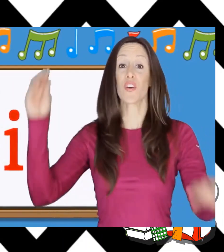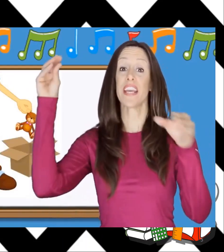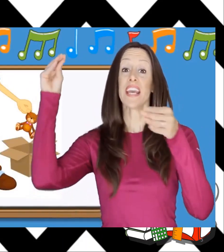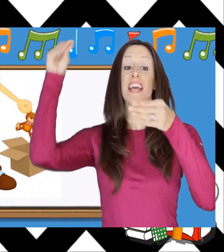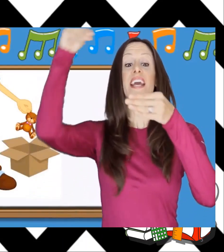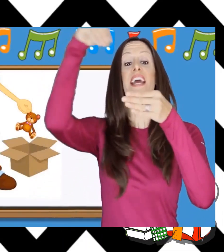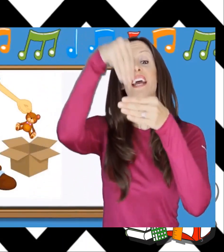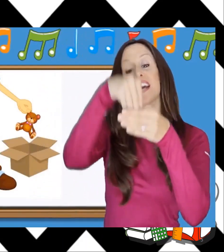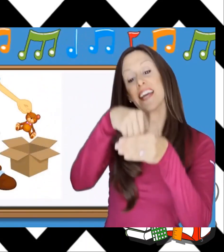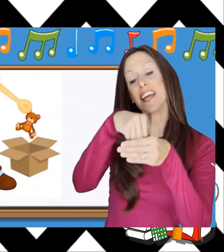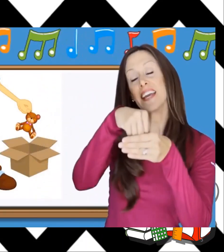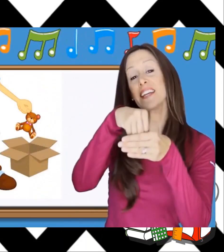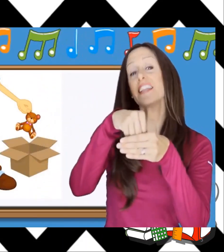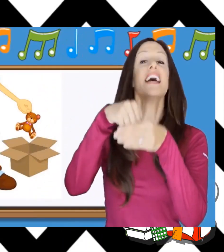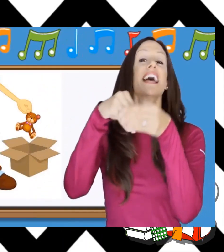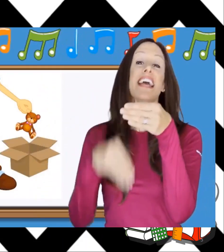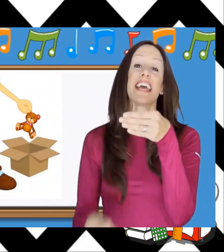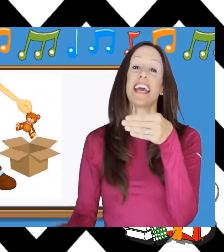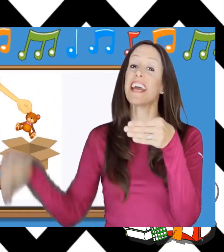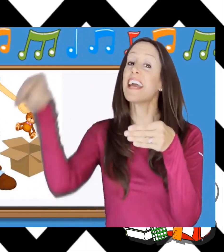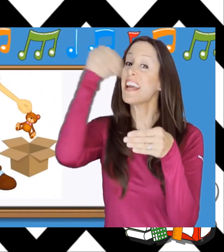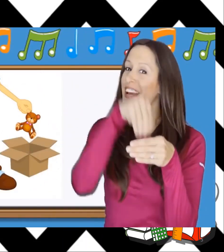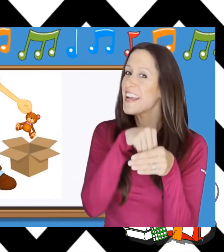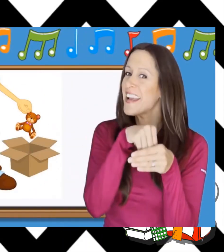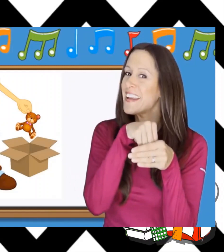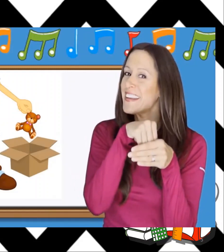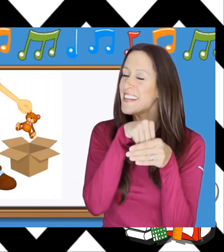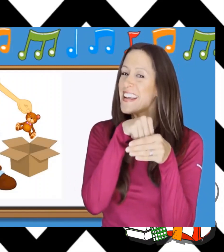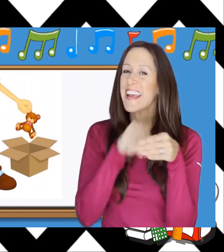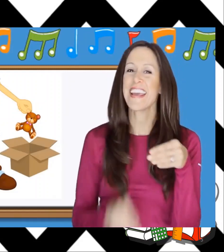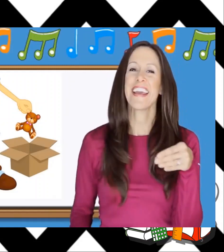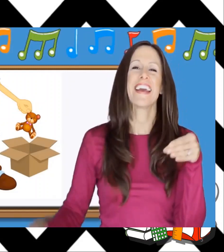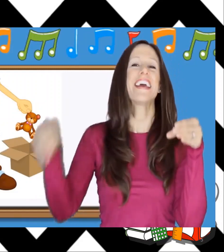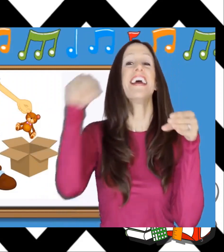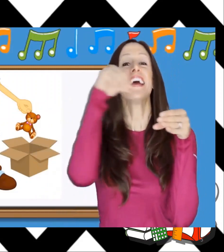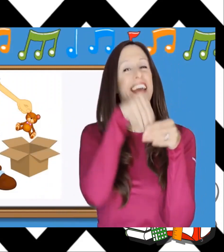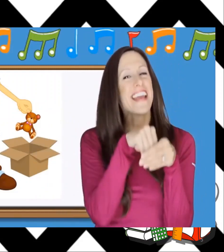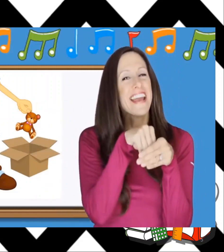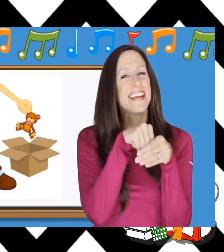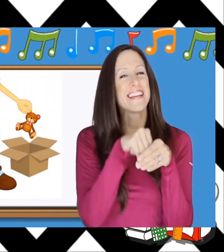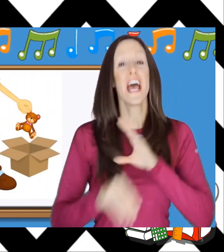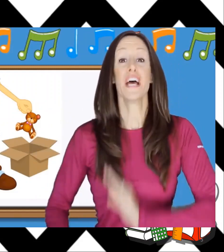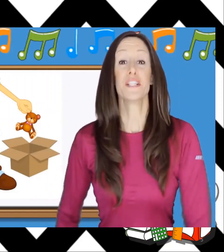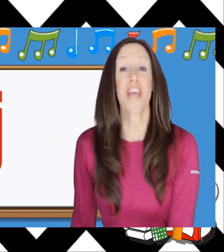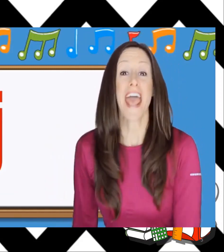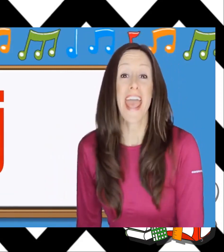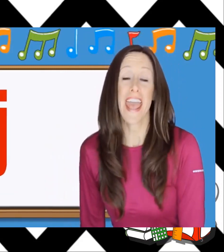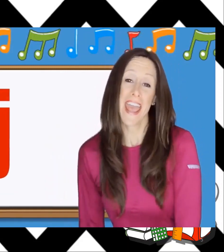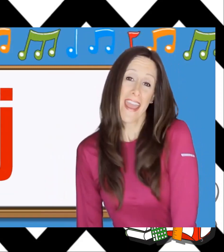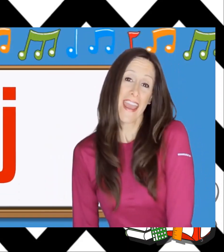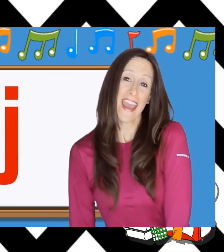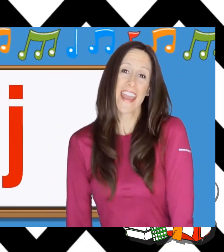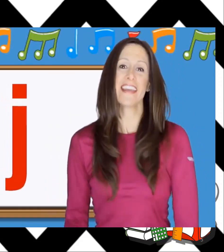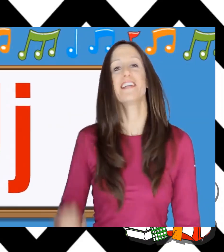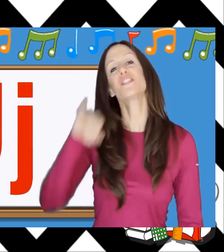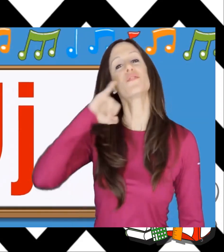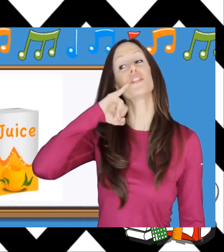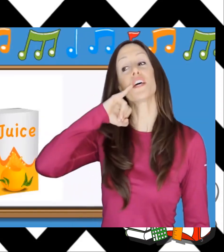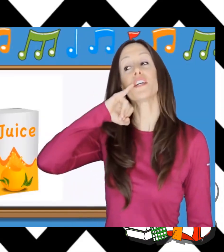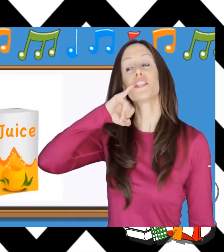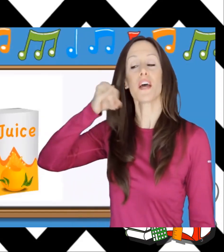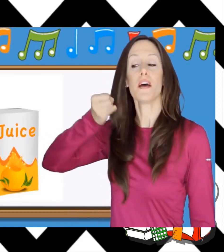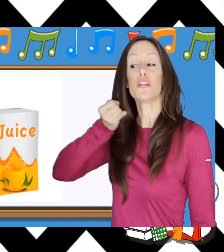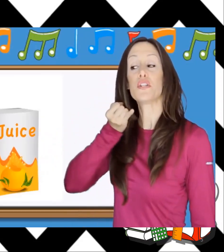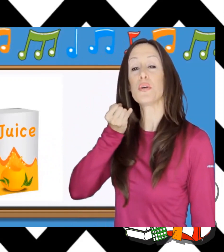I is for in, in, in. J is